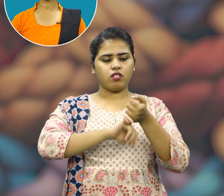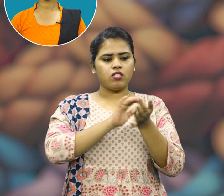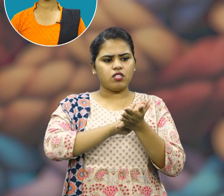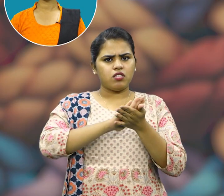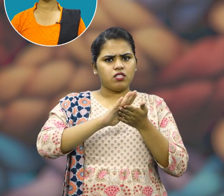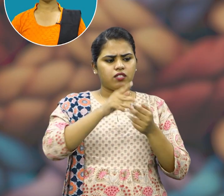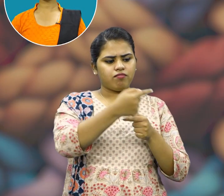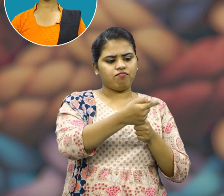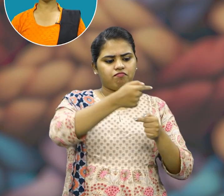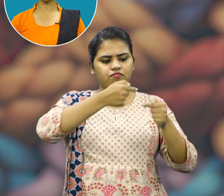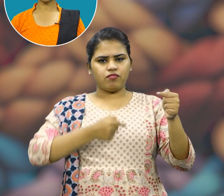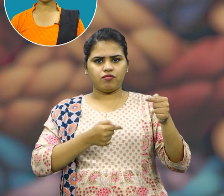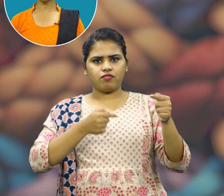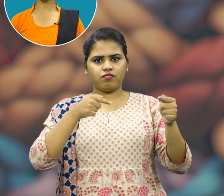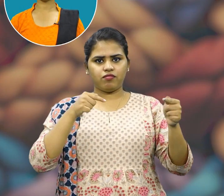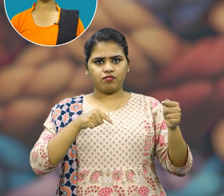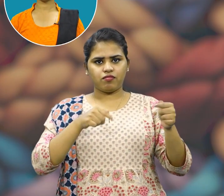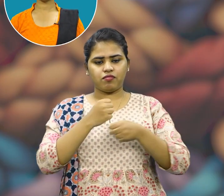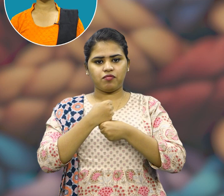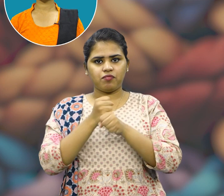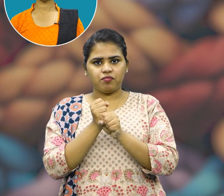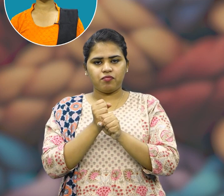most hosiery articles